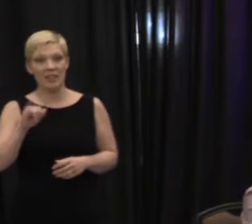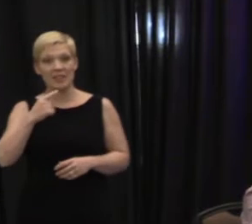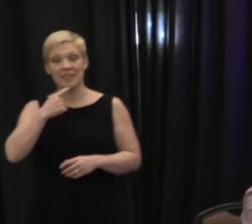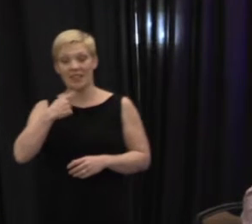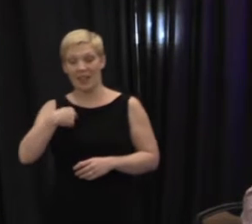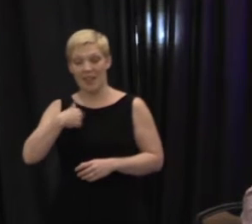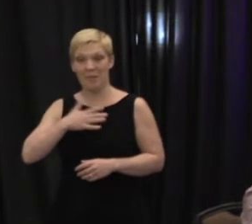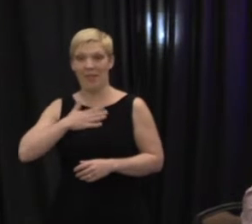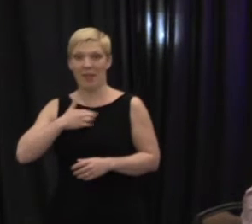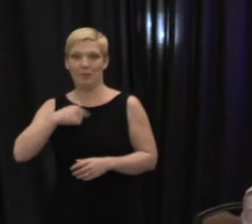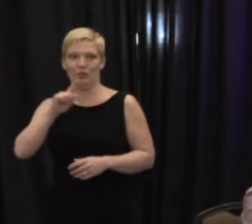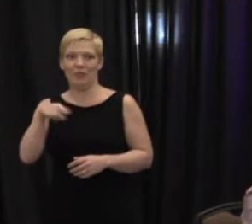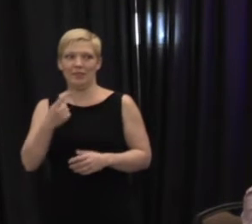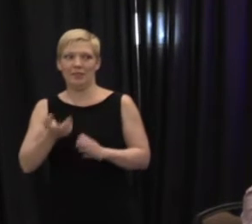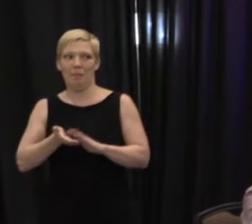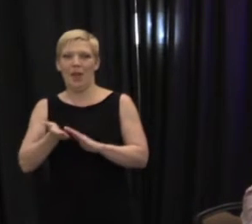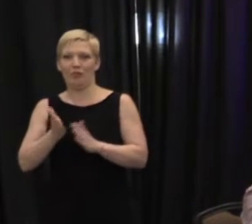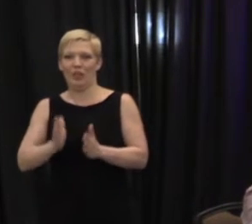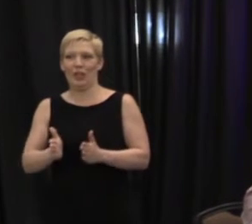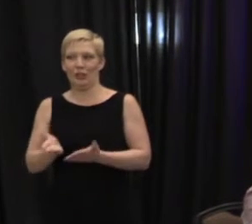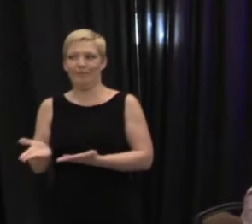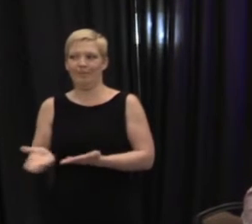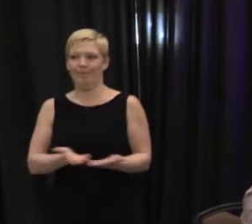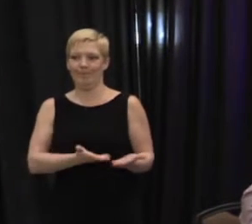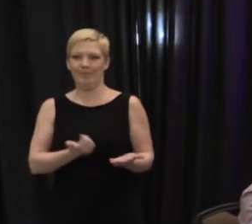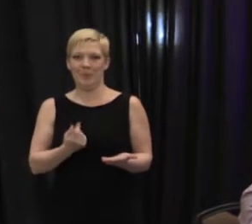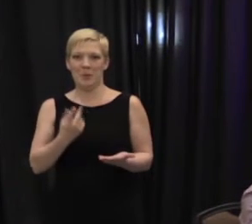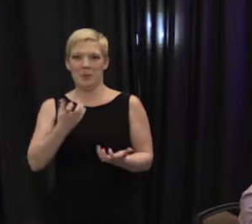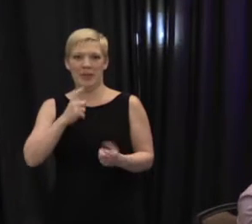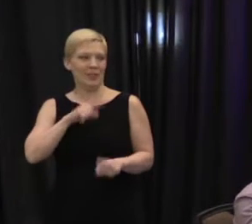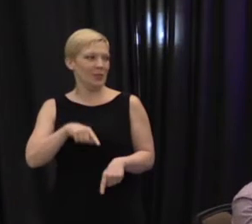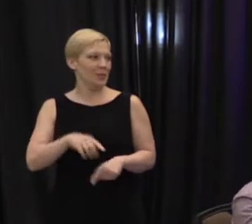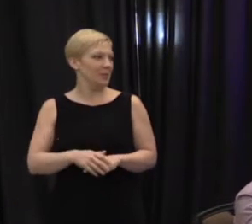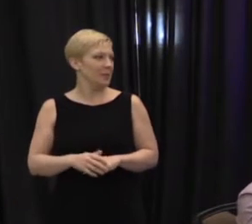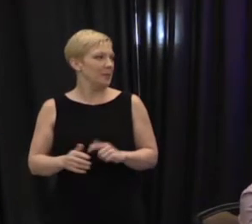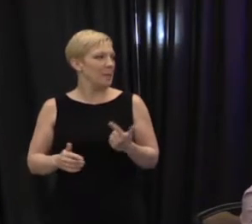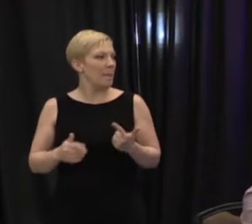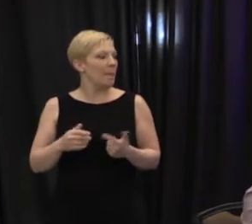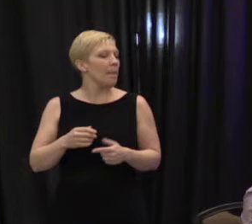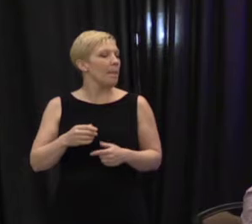Let's start with you, David. Thanks, Rick. Oh, sorry.